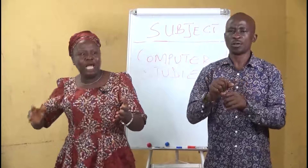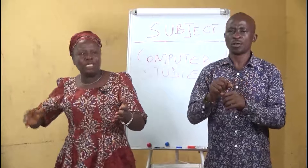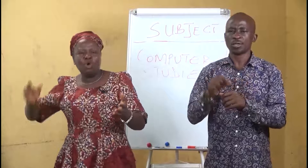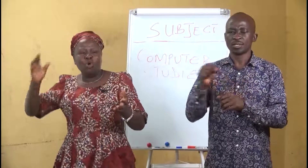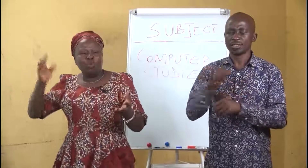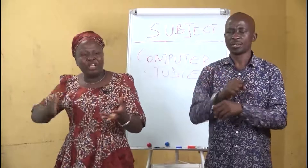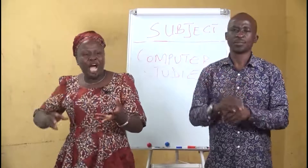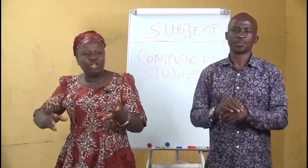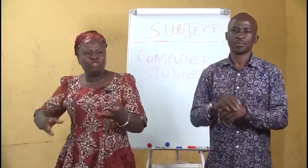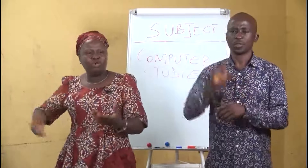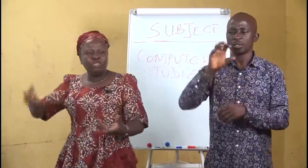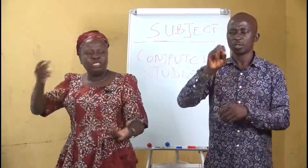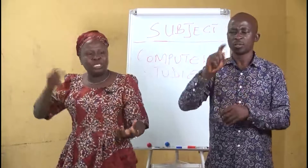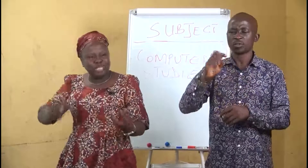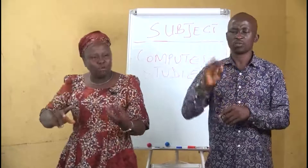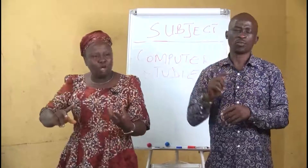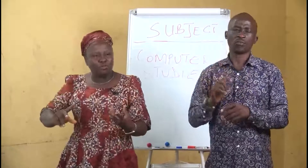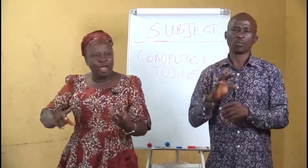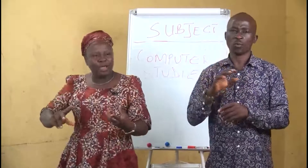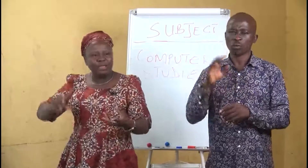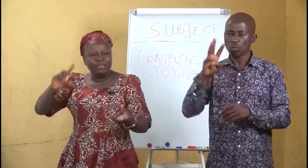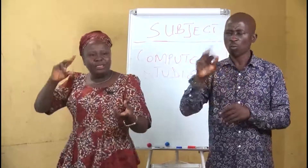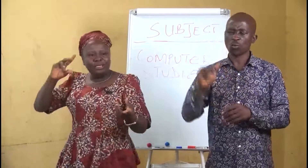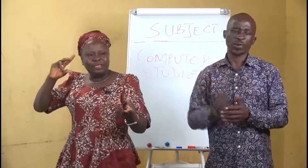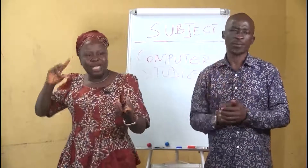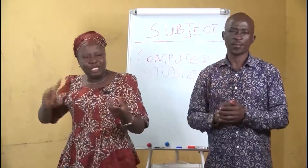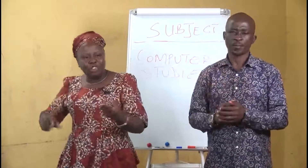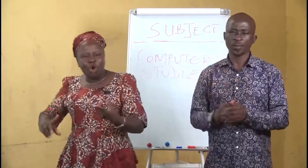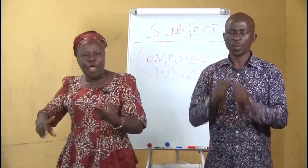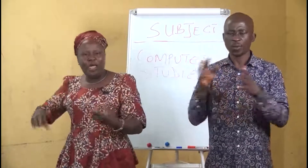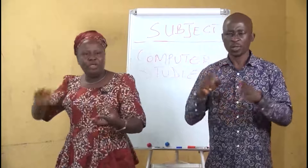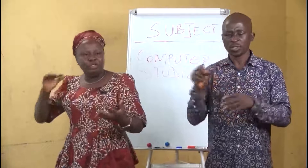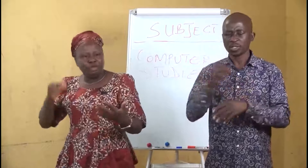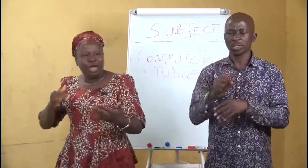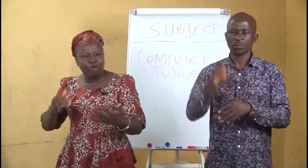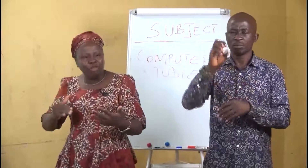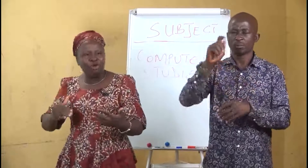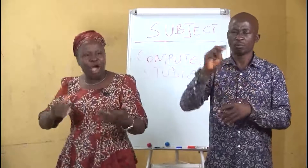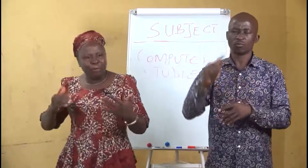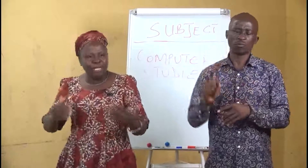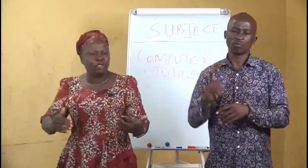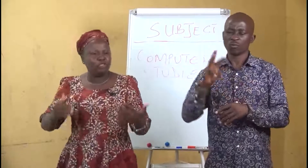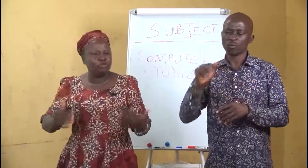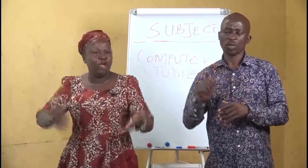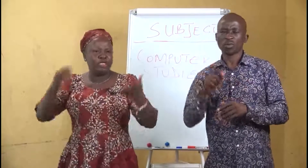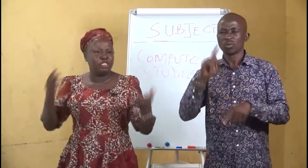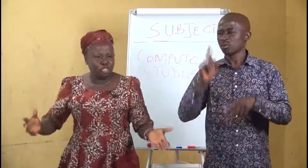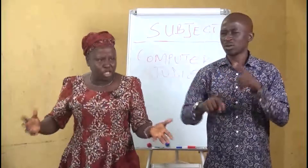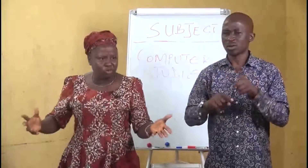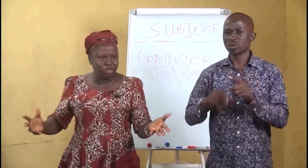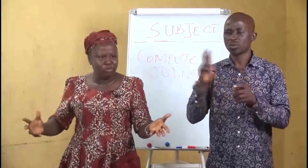telling you that without system software, there is no way you can run your application